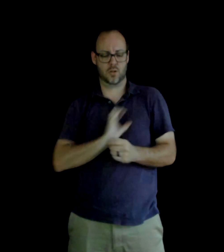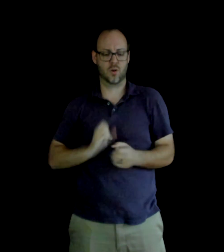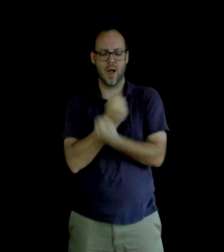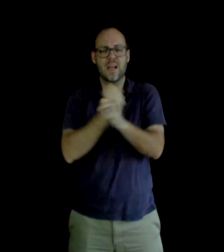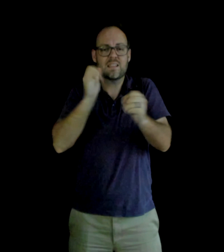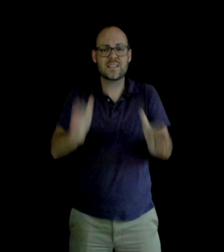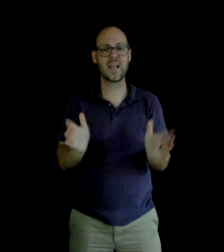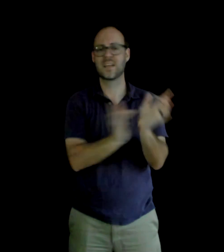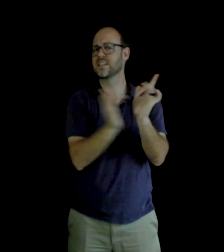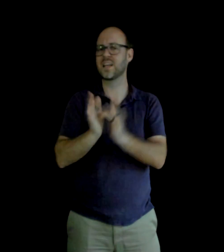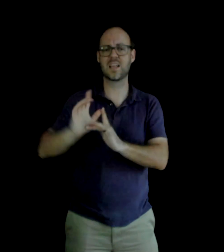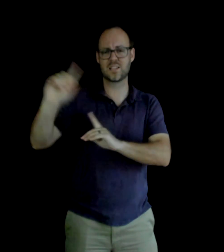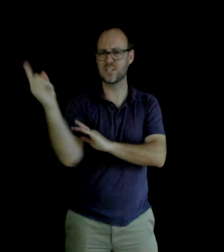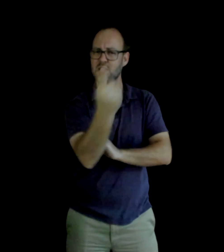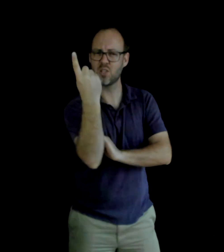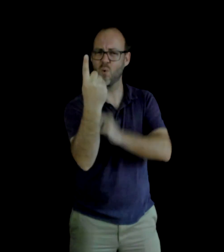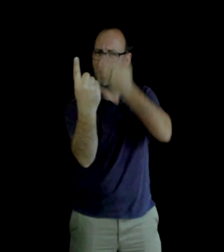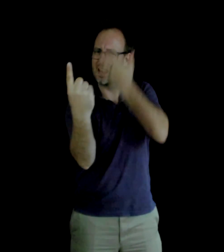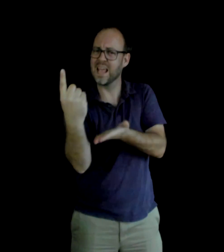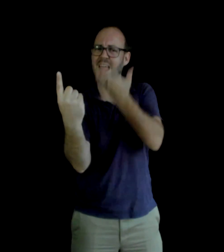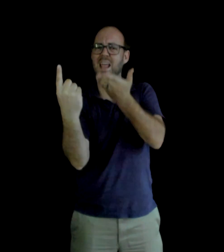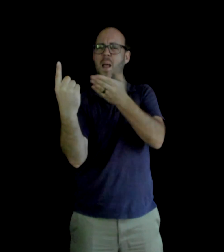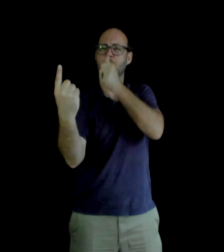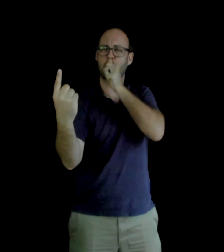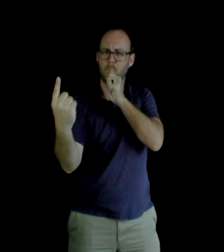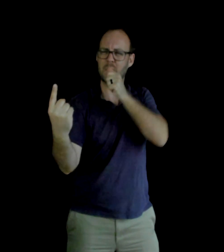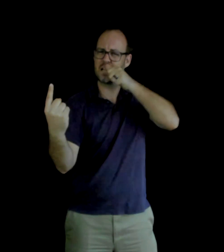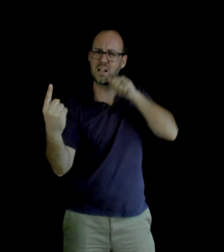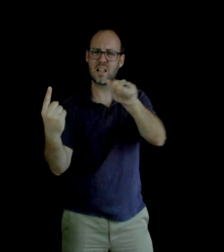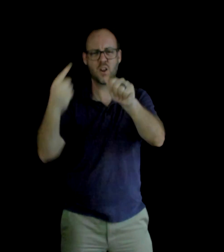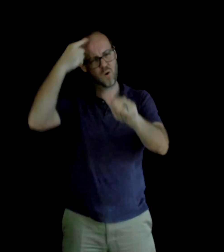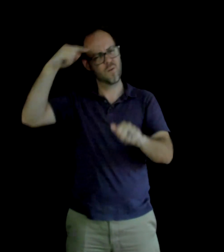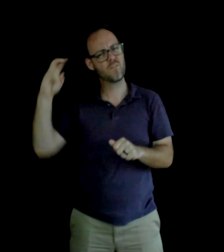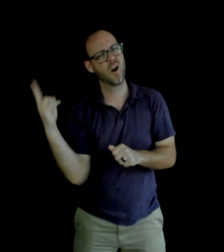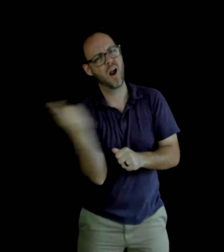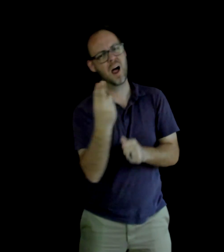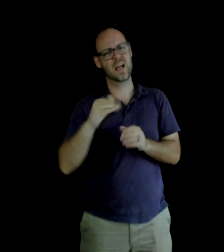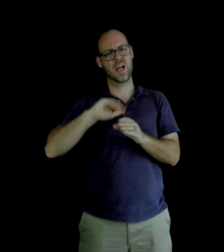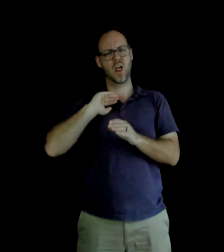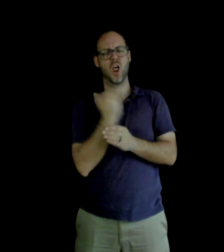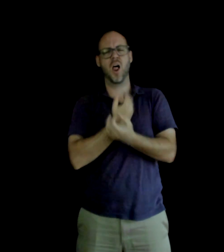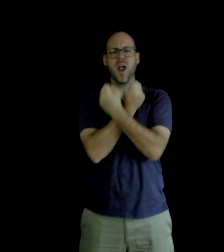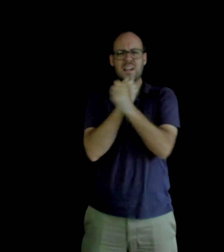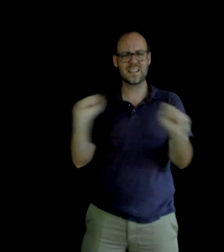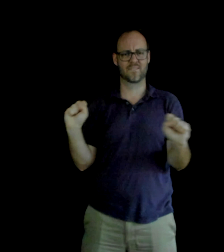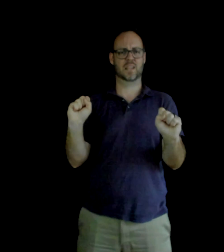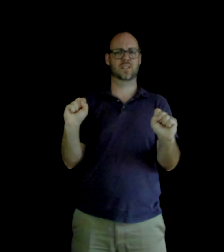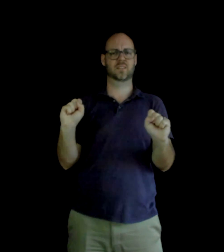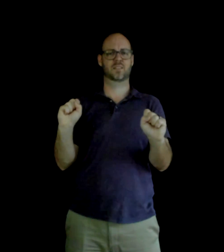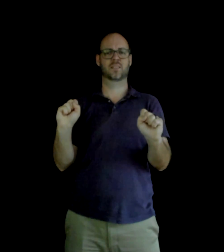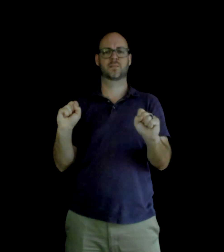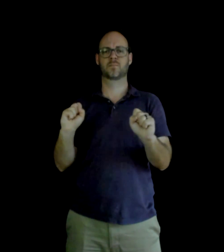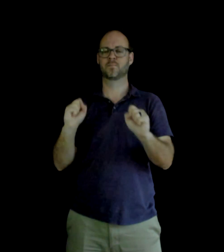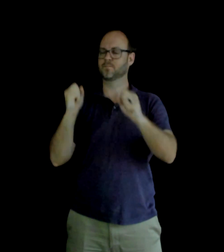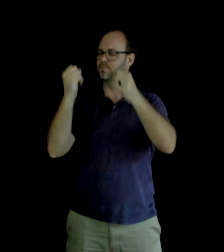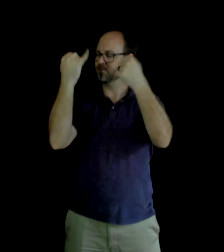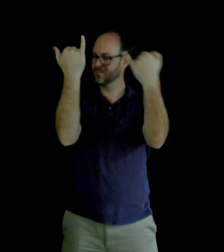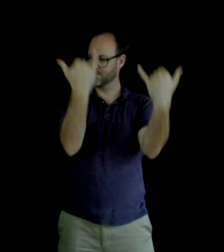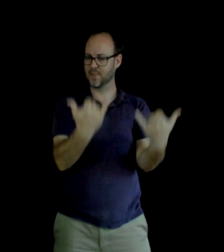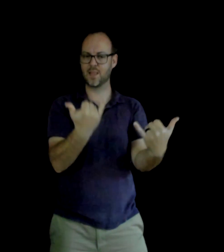Savior. Jesus, the one who patiently endured for us and our salvation, is now right